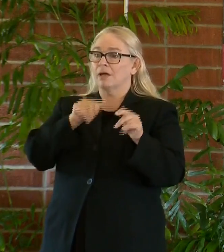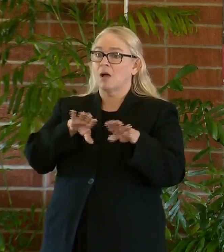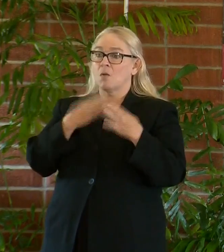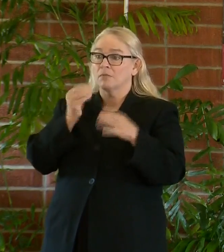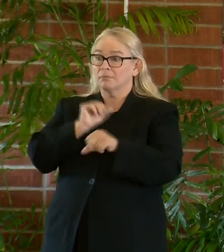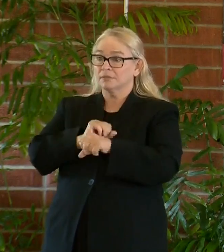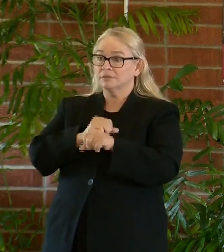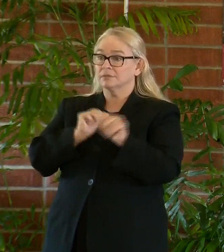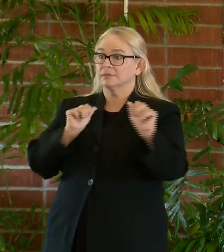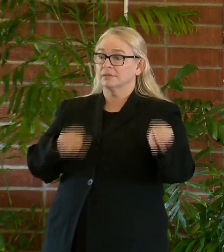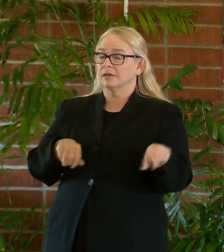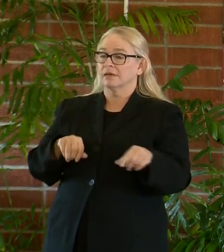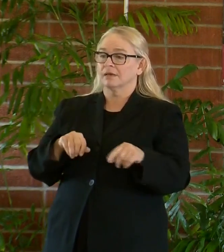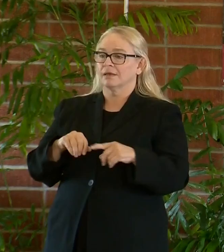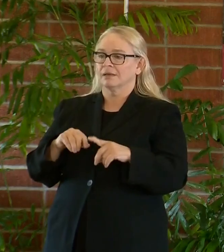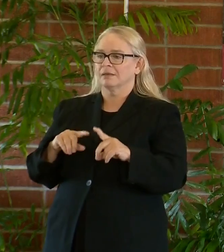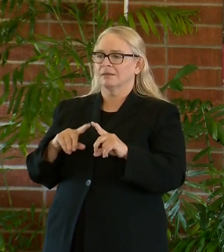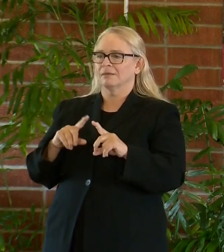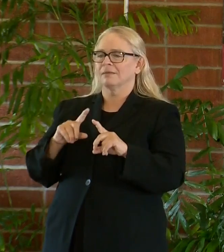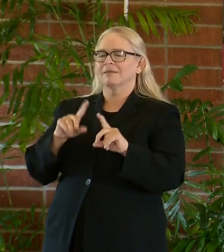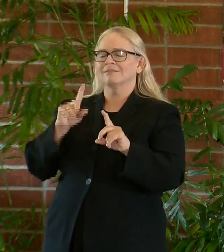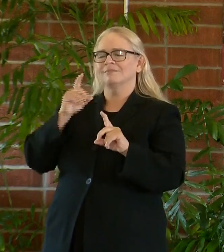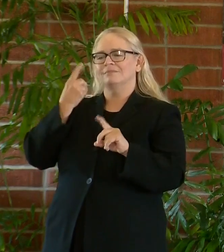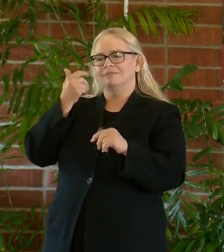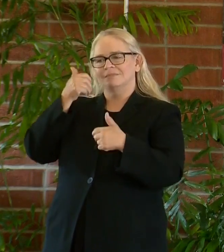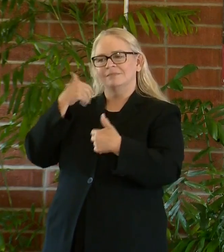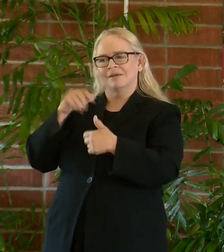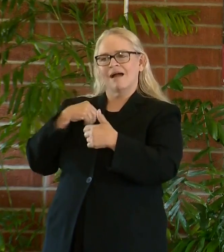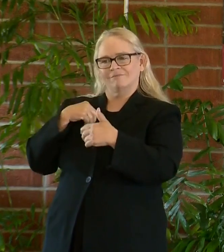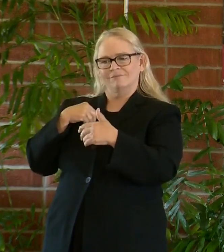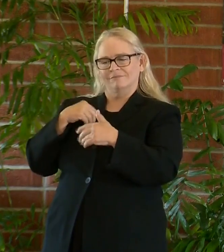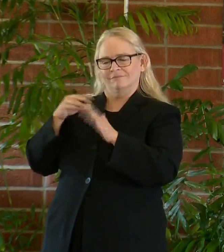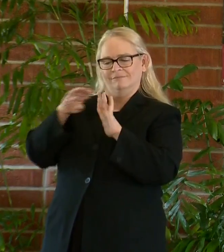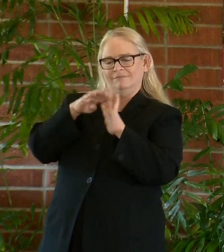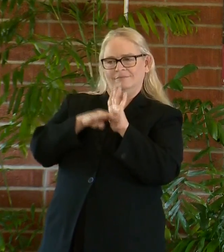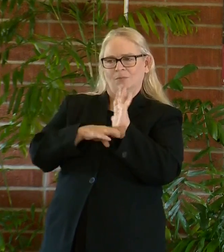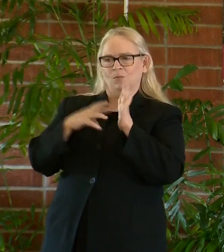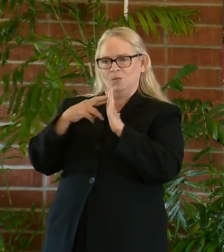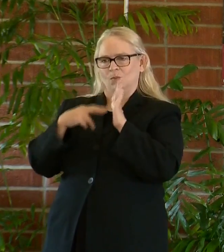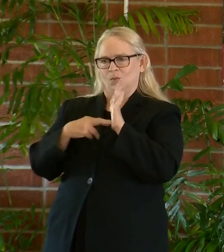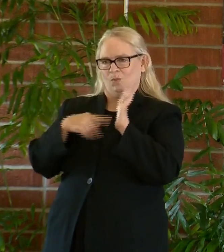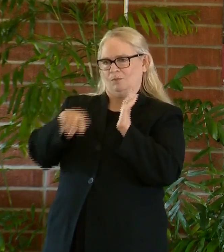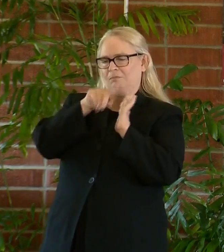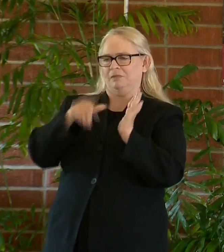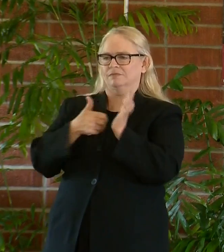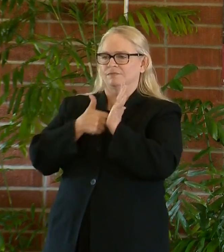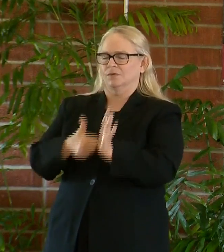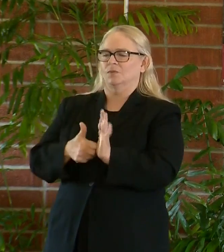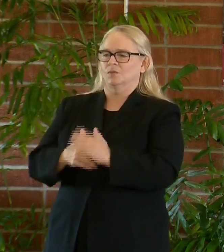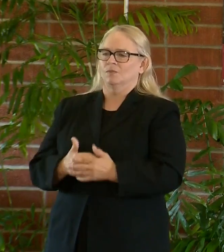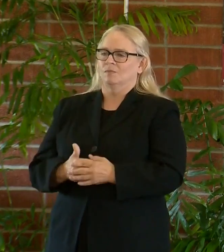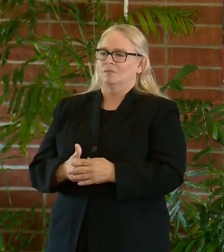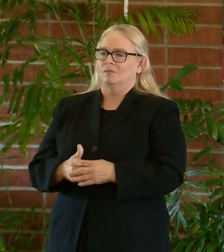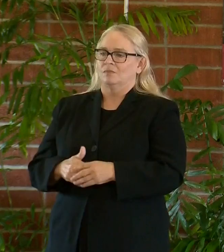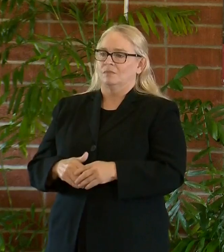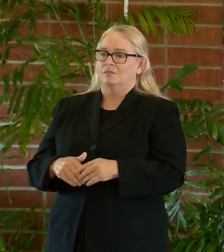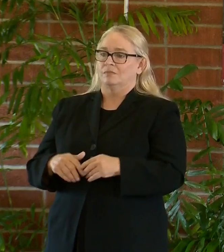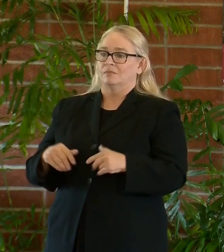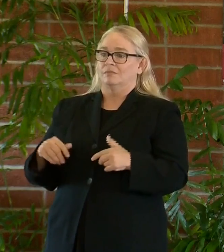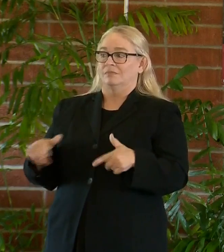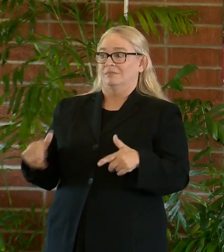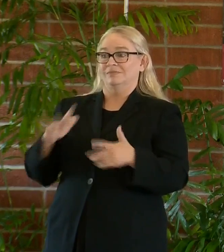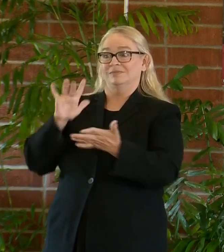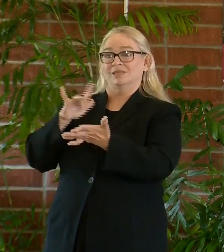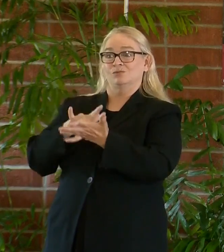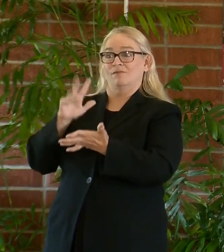37. Let's just, for example, pick the 8 counties here that make up the Central Valley. Even within